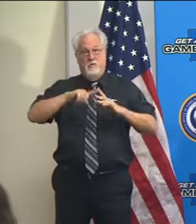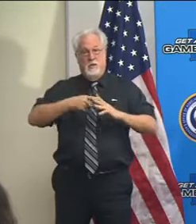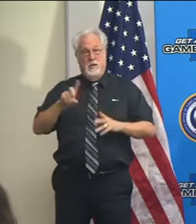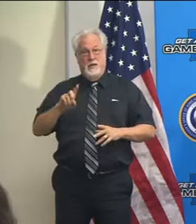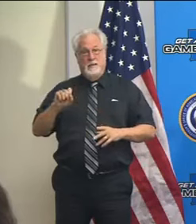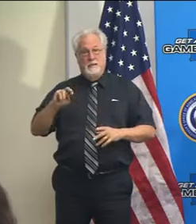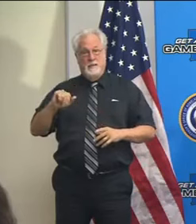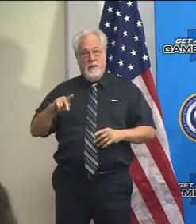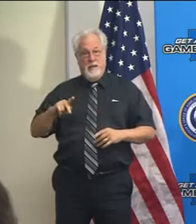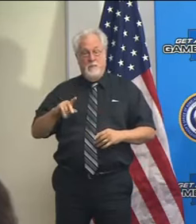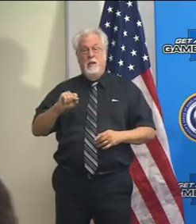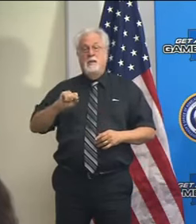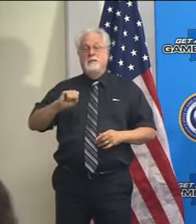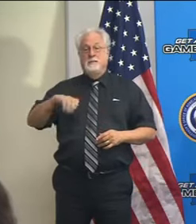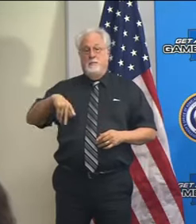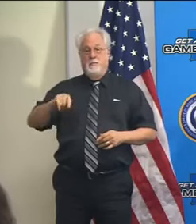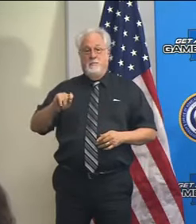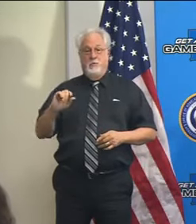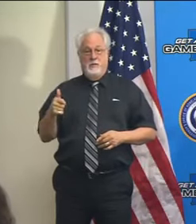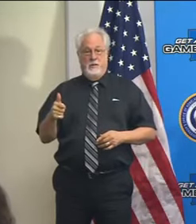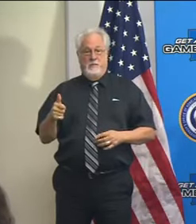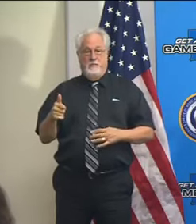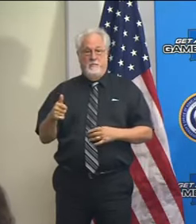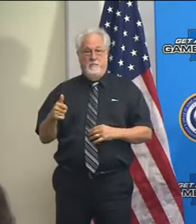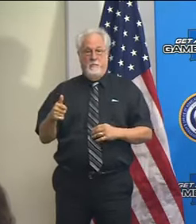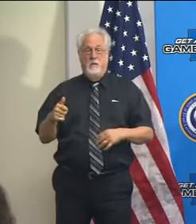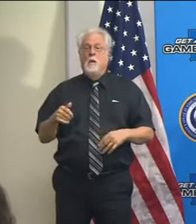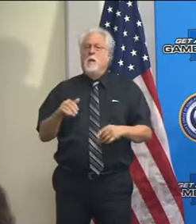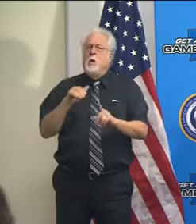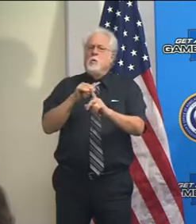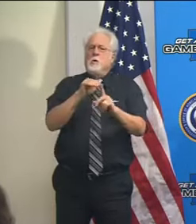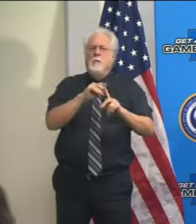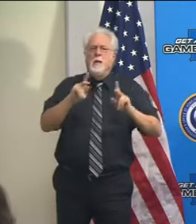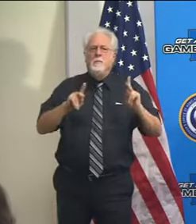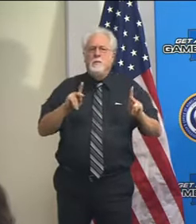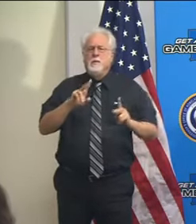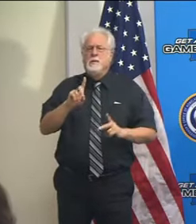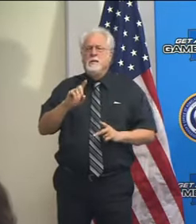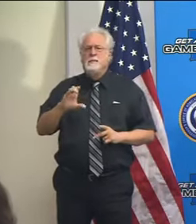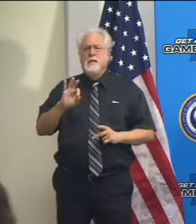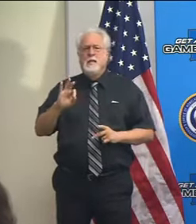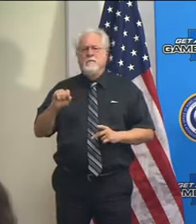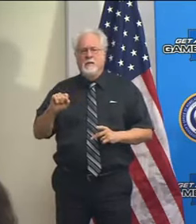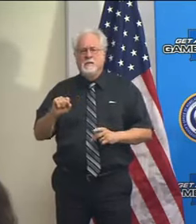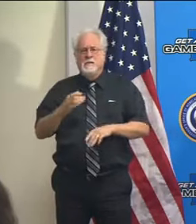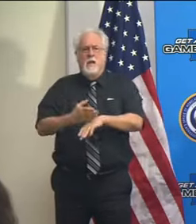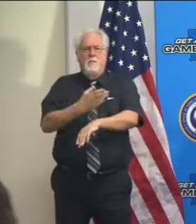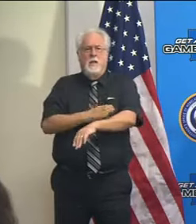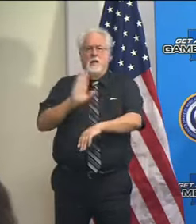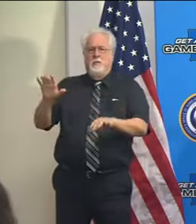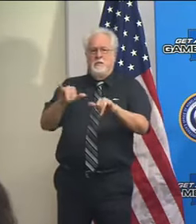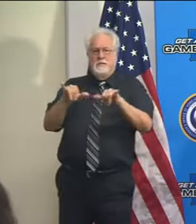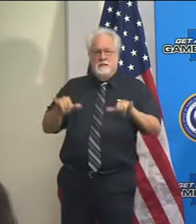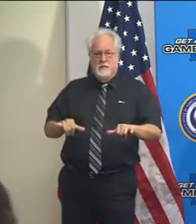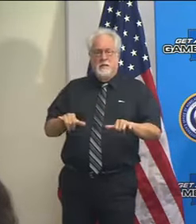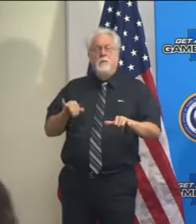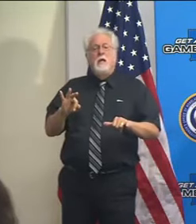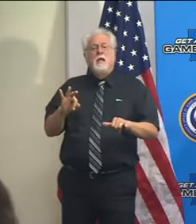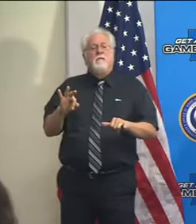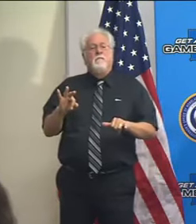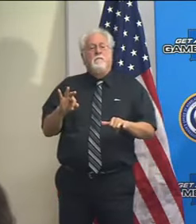DSNAP is September the 10th. I do want to remind everyone that DCFS has updated its system, so if at